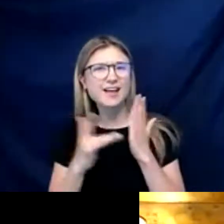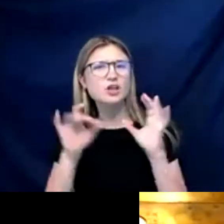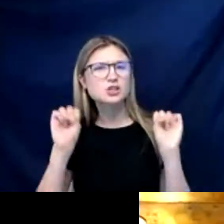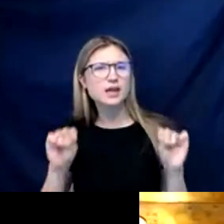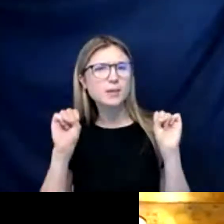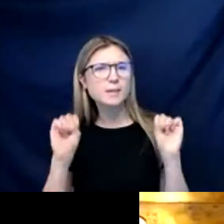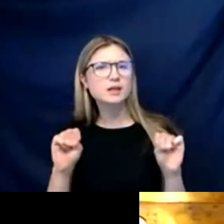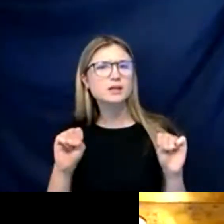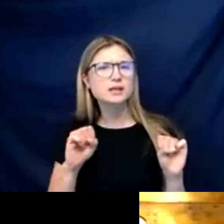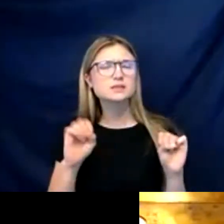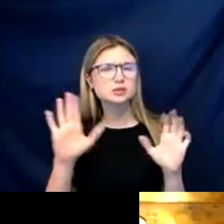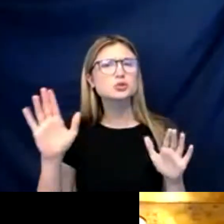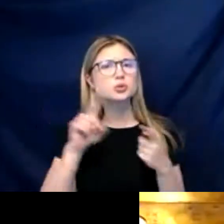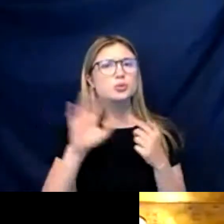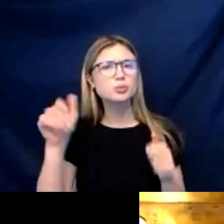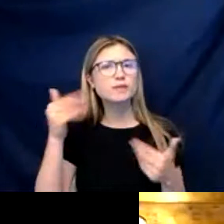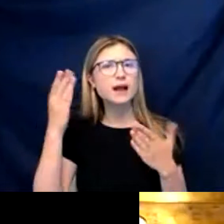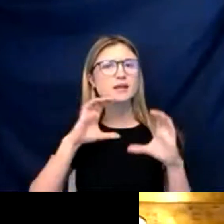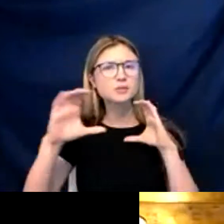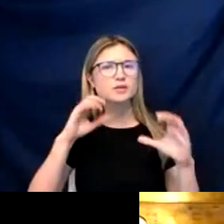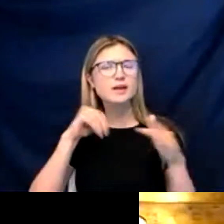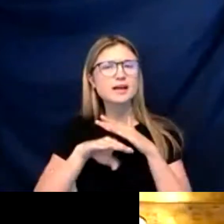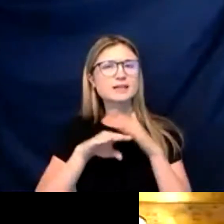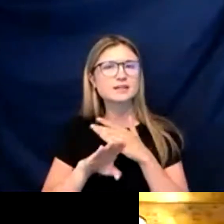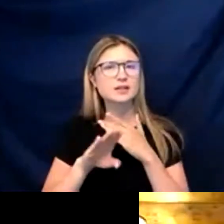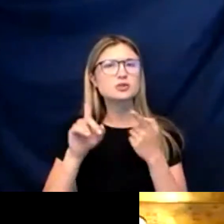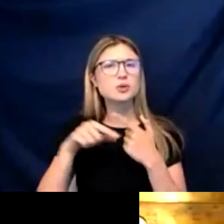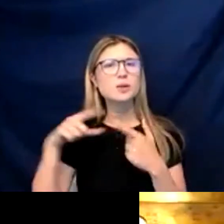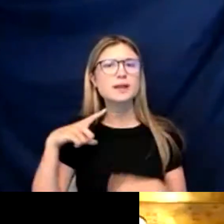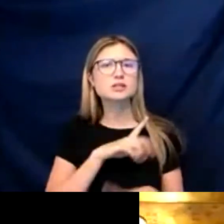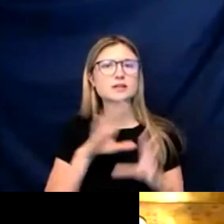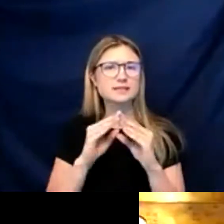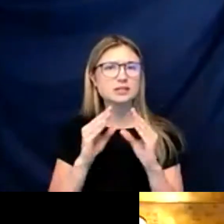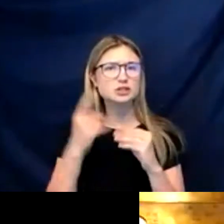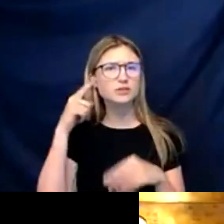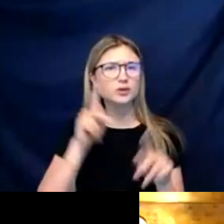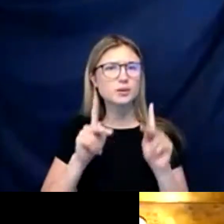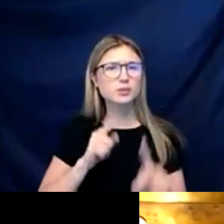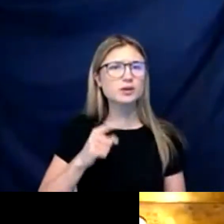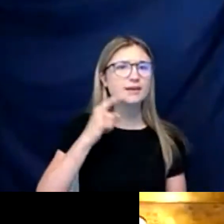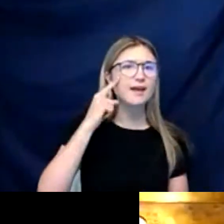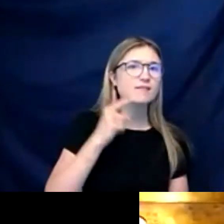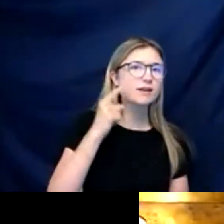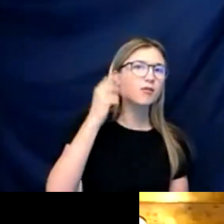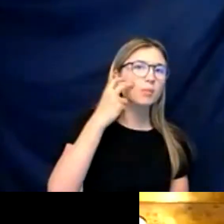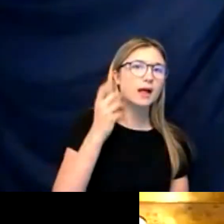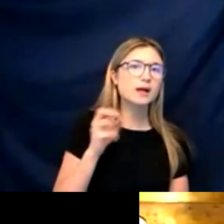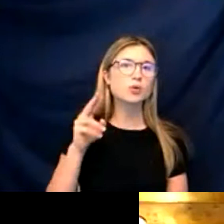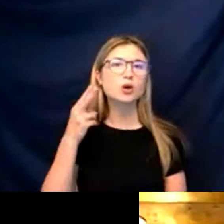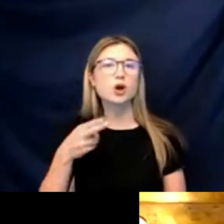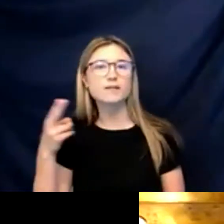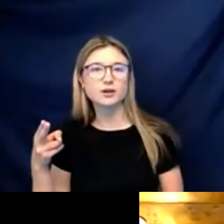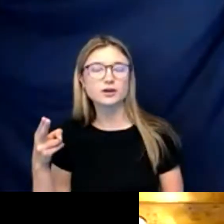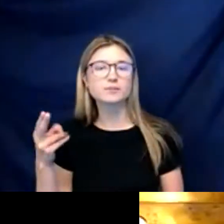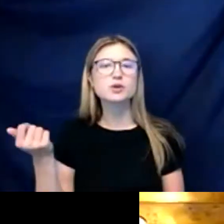capabilities in providing communication access to the legislative sessions for persons who are deaf, deafblind, or hard of hearing. So in the next couple